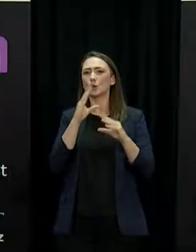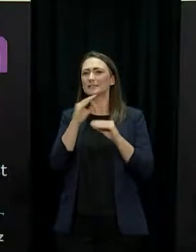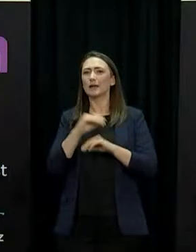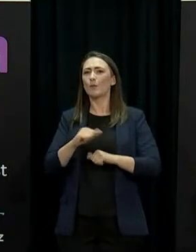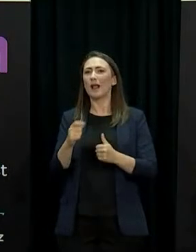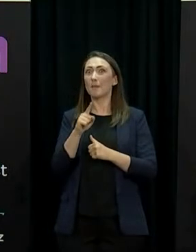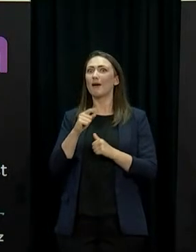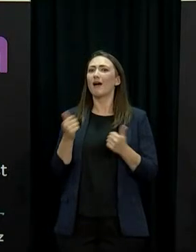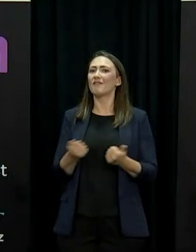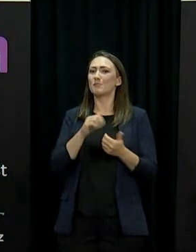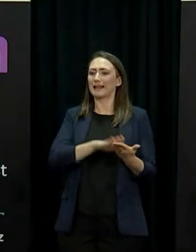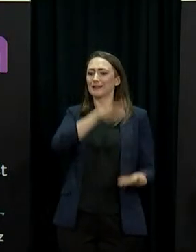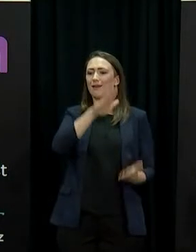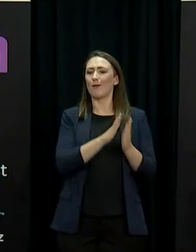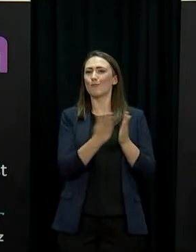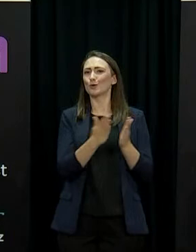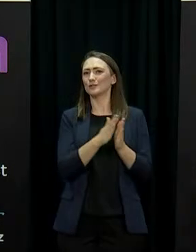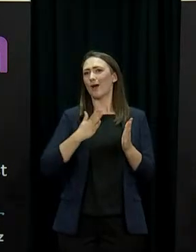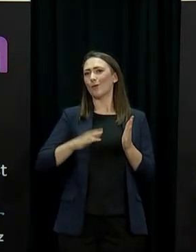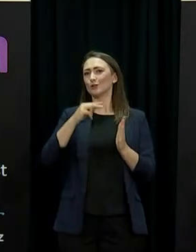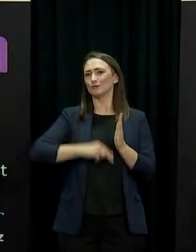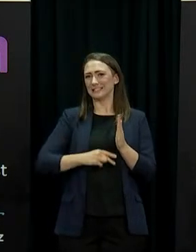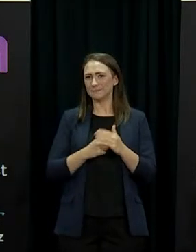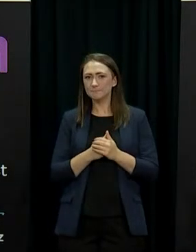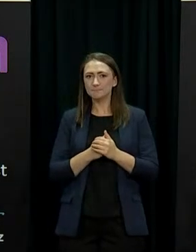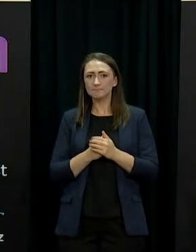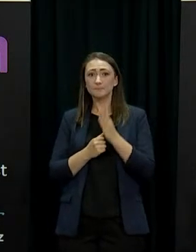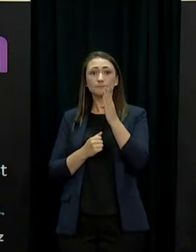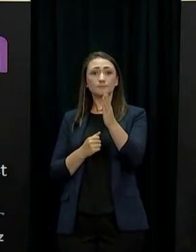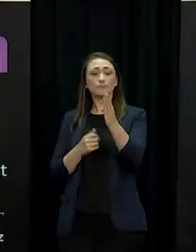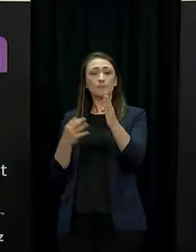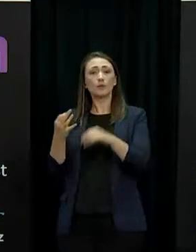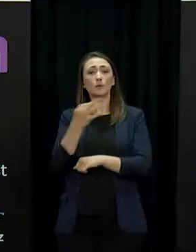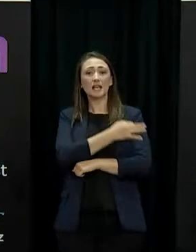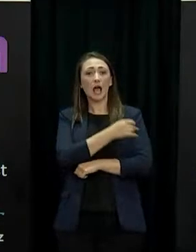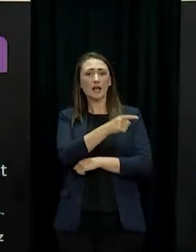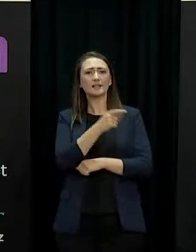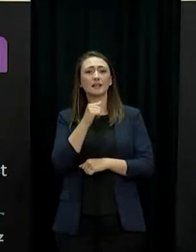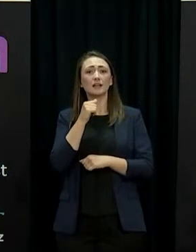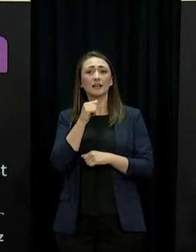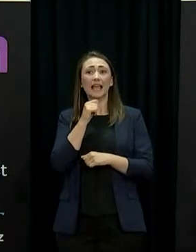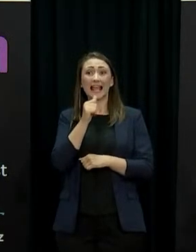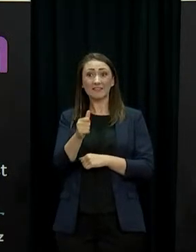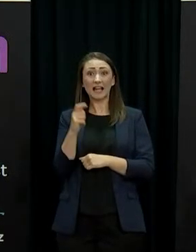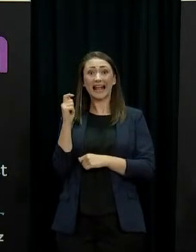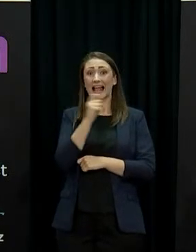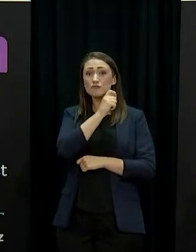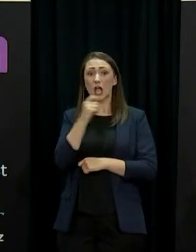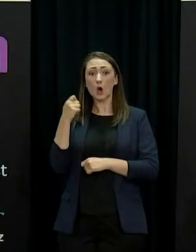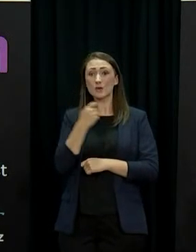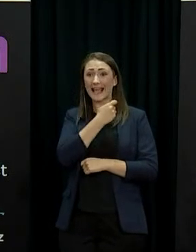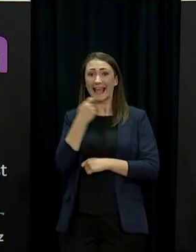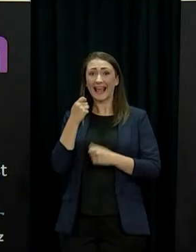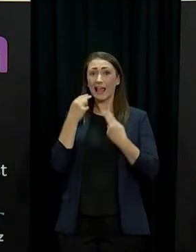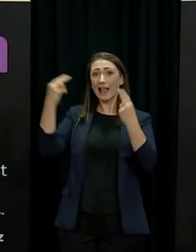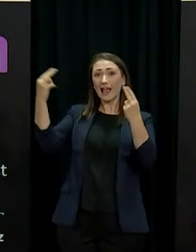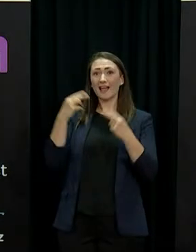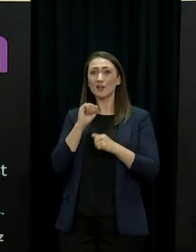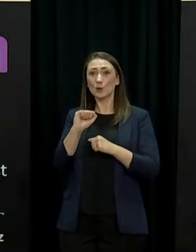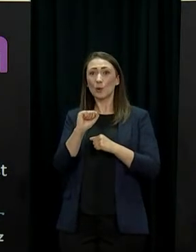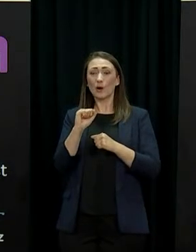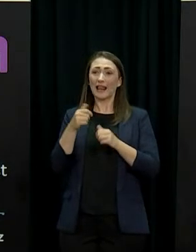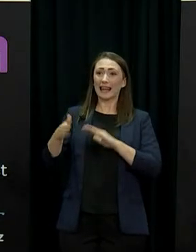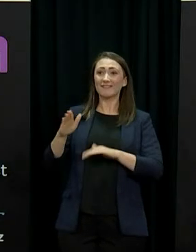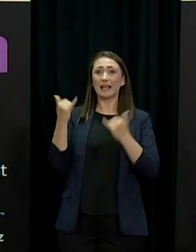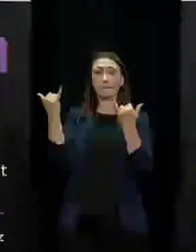pile that I need to read. And finally, is there going to be karaoke at your leaving party, and what song are you singing? Heck yes, and I'll start with,